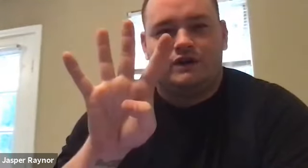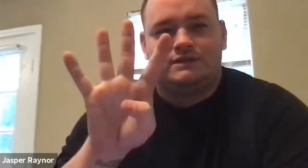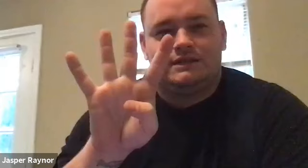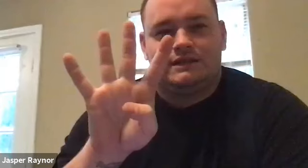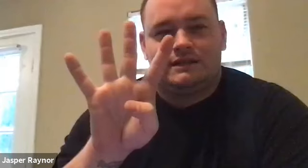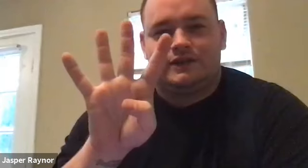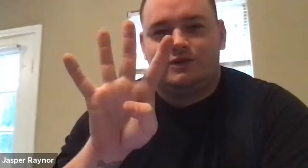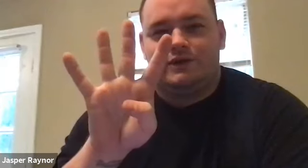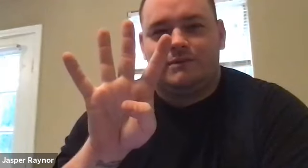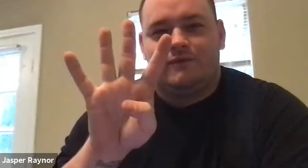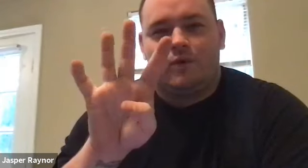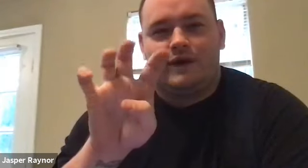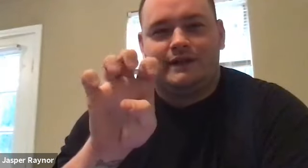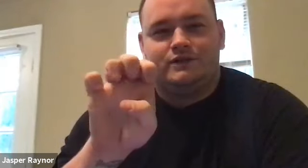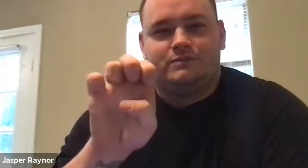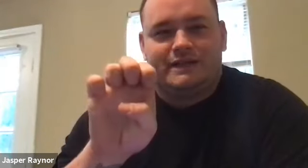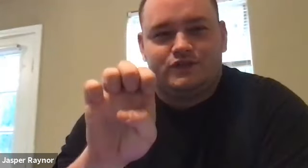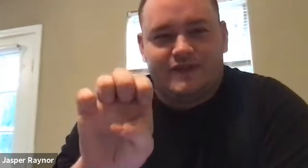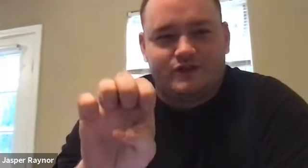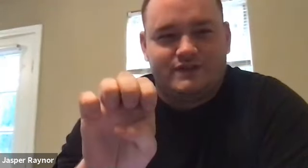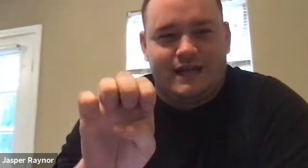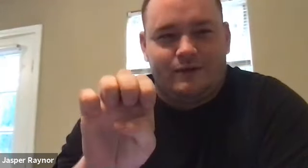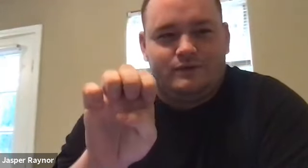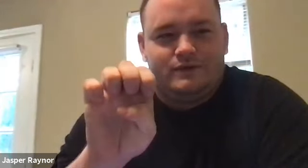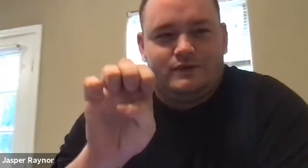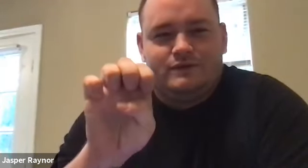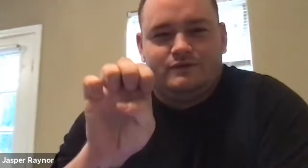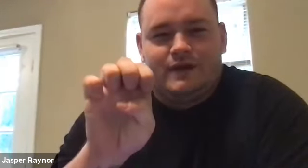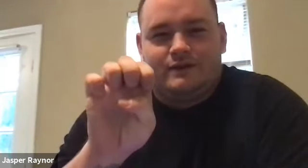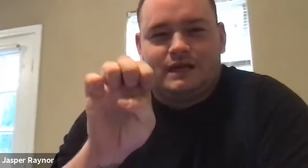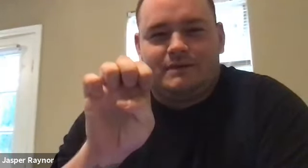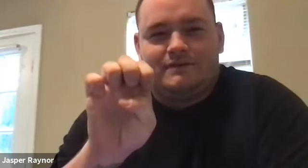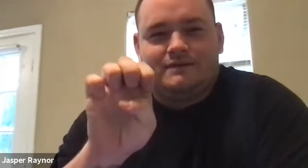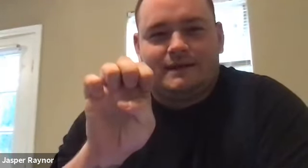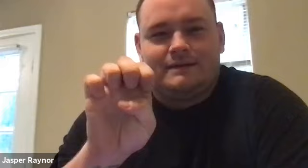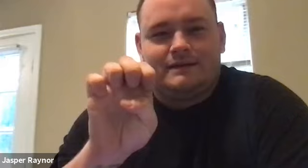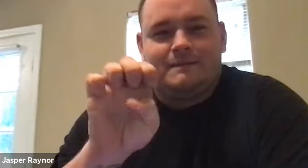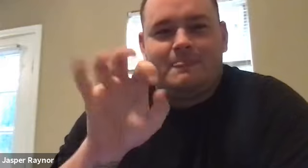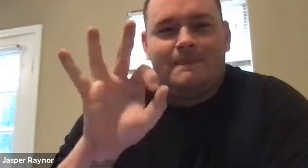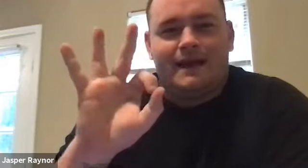across like you're doing number 4, and then you just bend your fingers down right on top of it. Yeah, E,